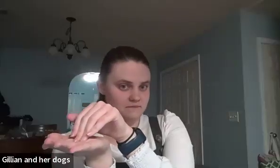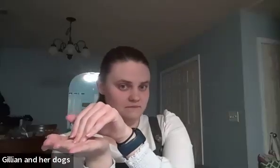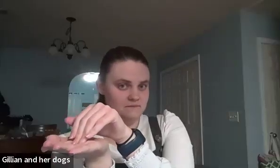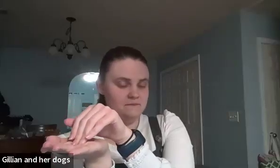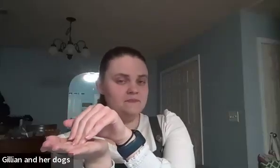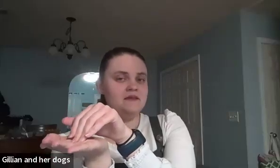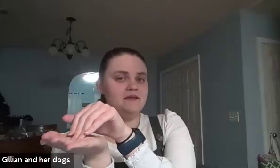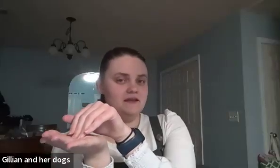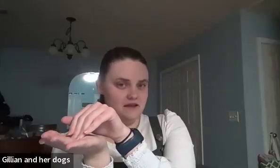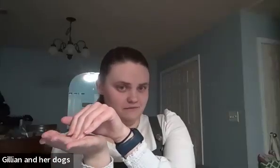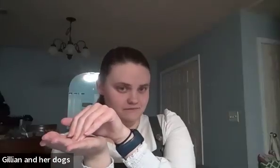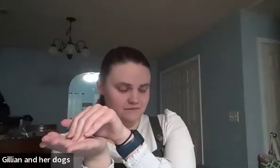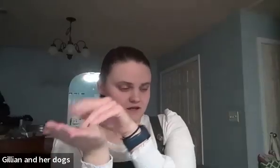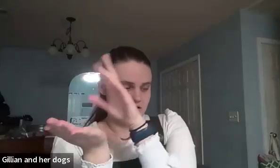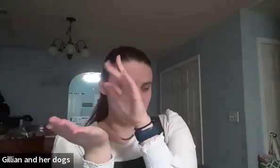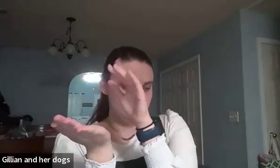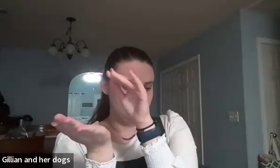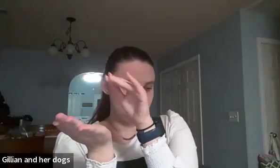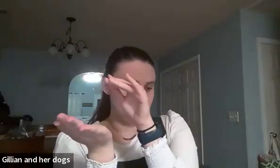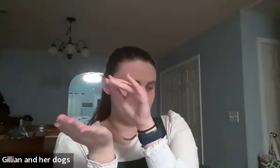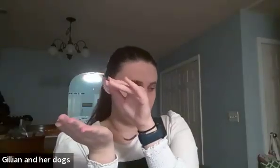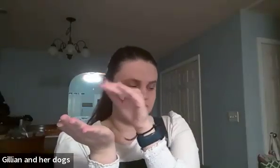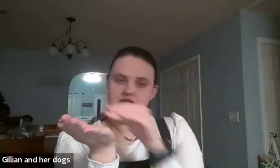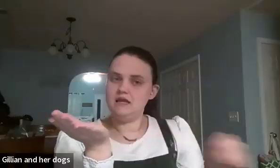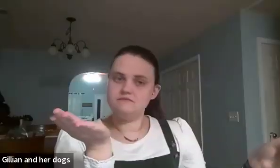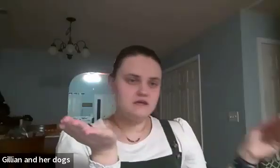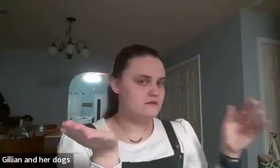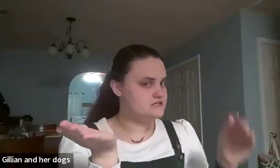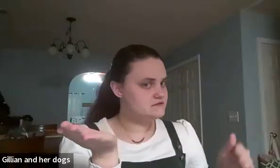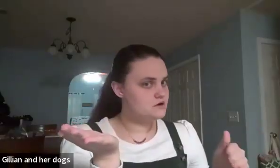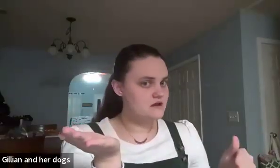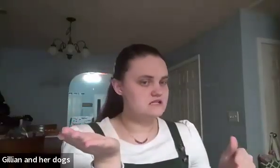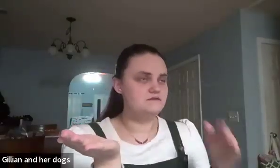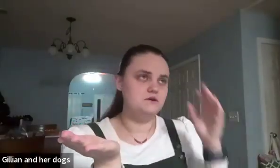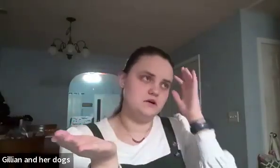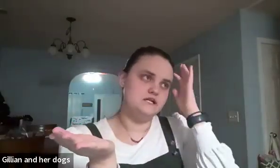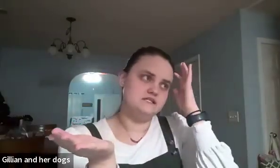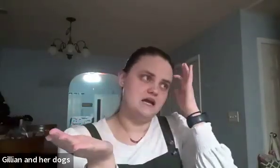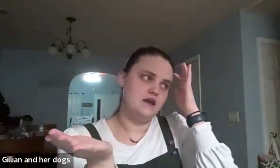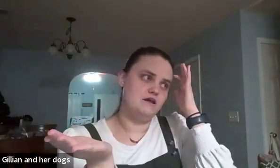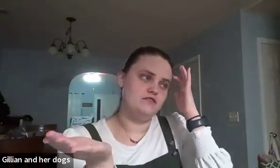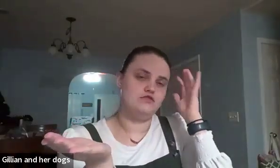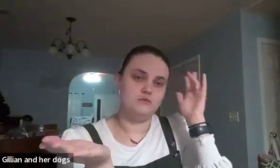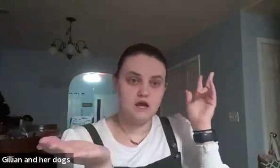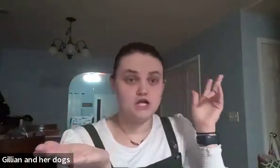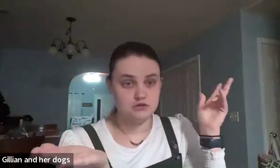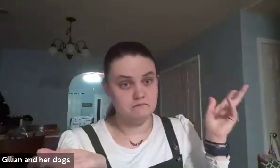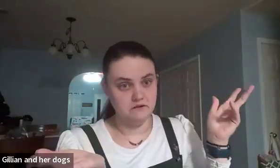Okay. Now, again, same thing that we did for 1,000. If you were going to say 300